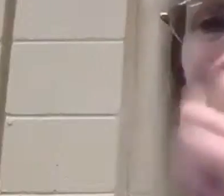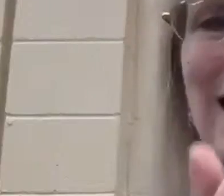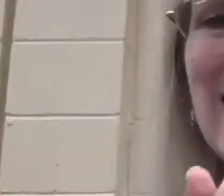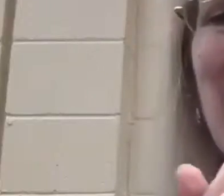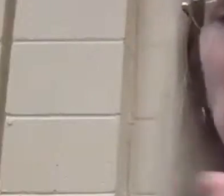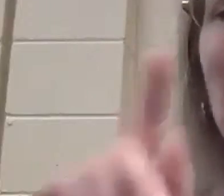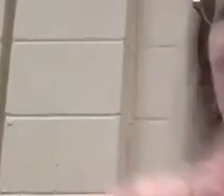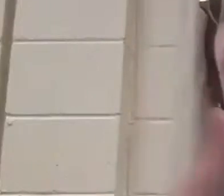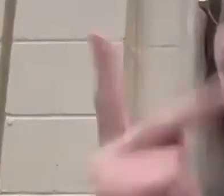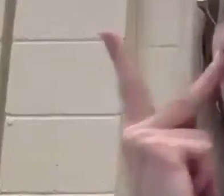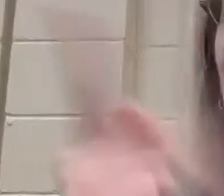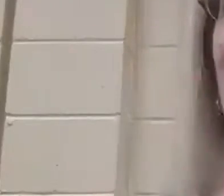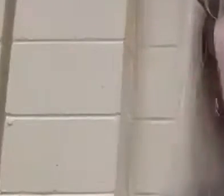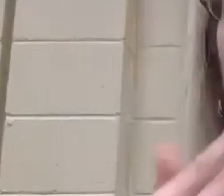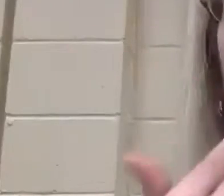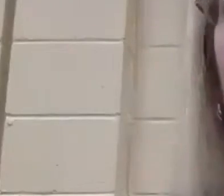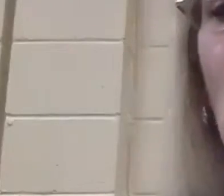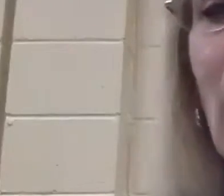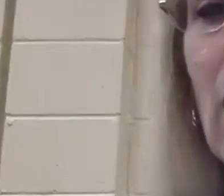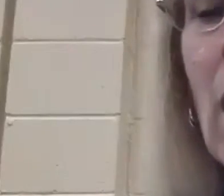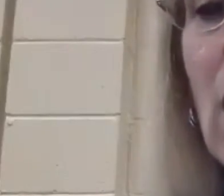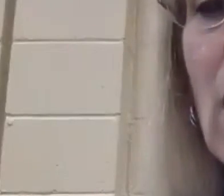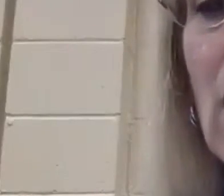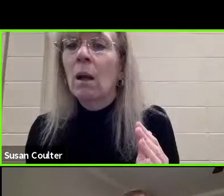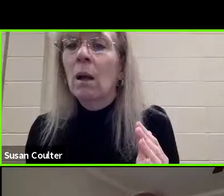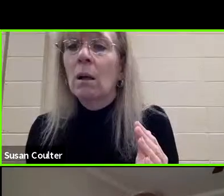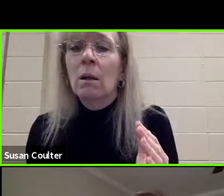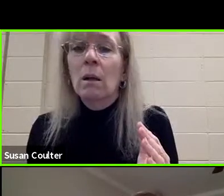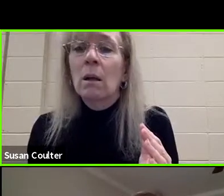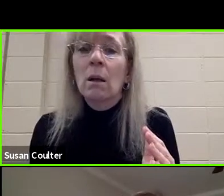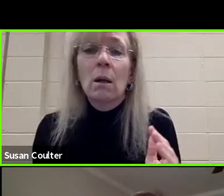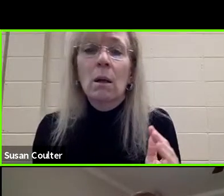hold on 1 second because I can't see you very well.